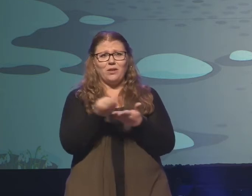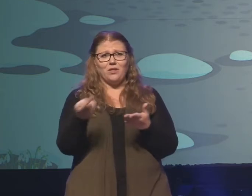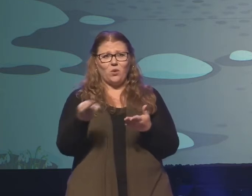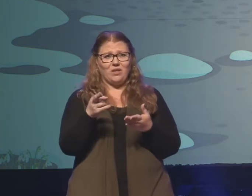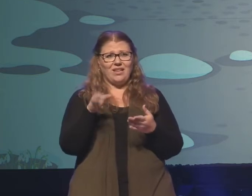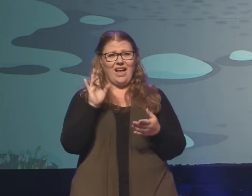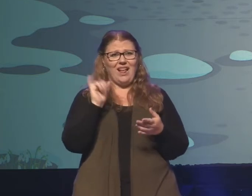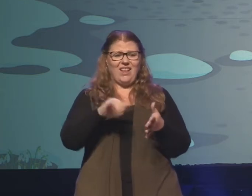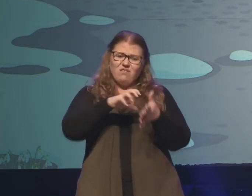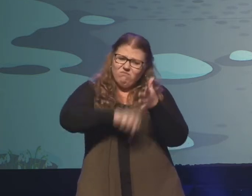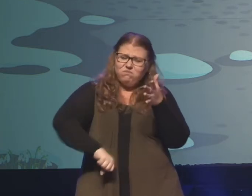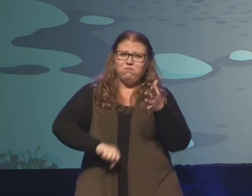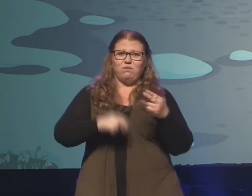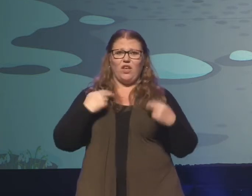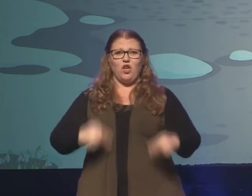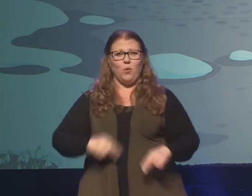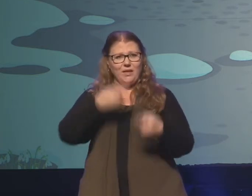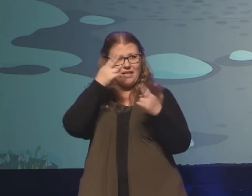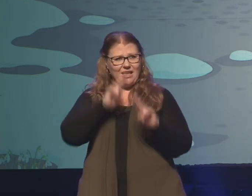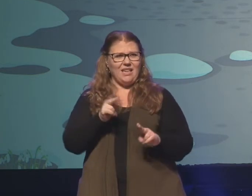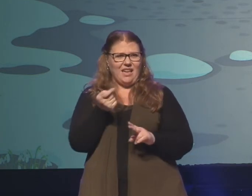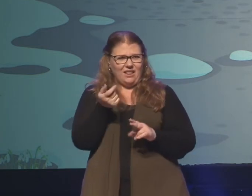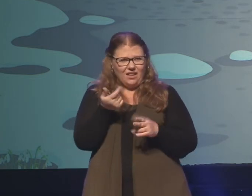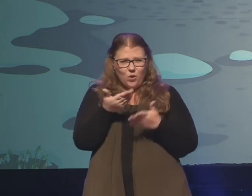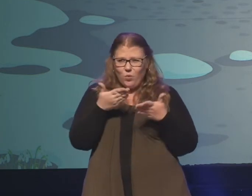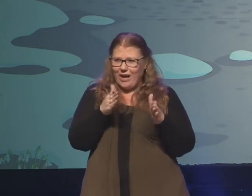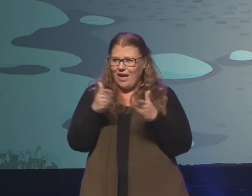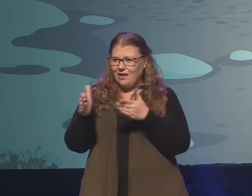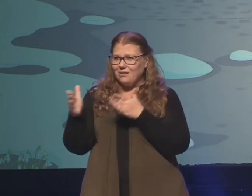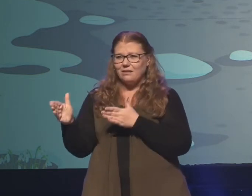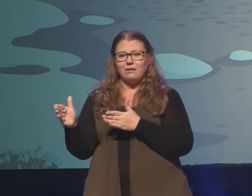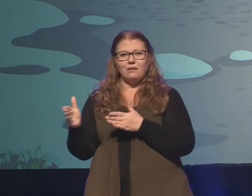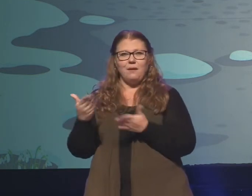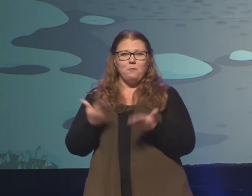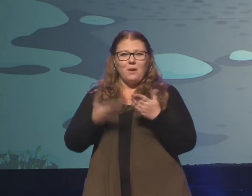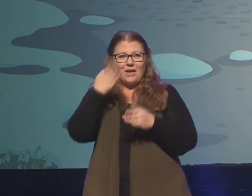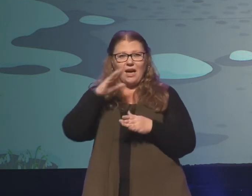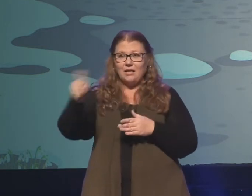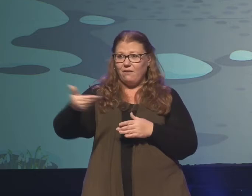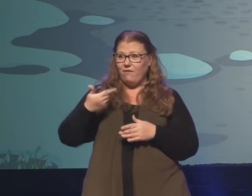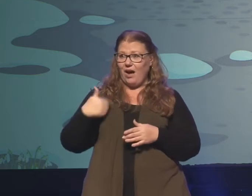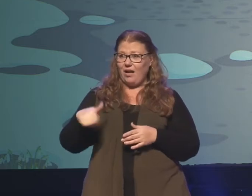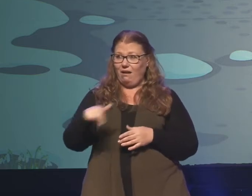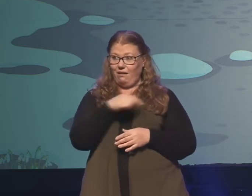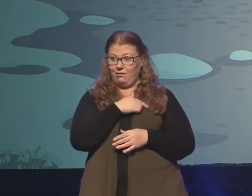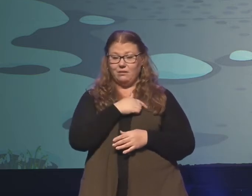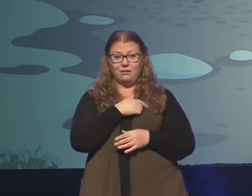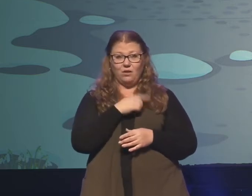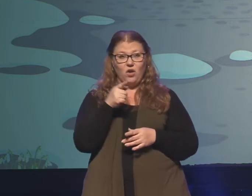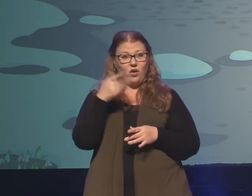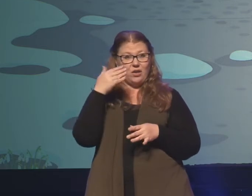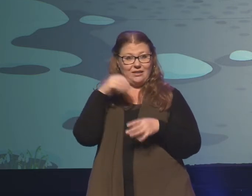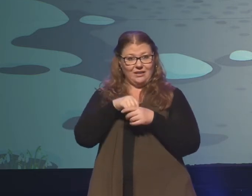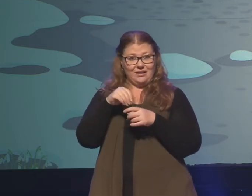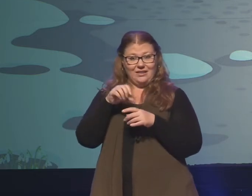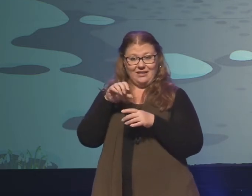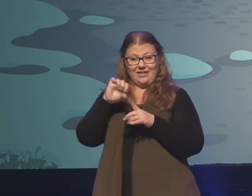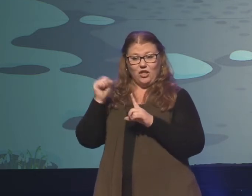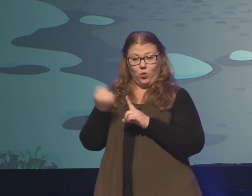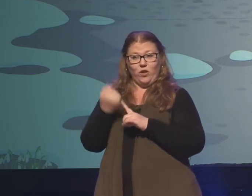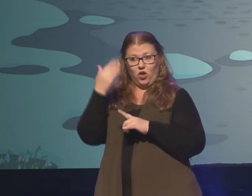pulling away human dignity in very subtle little ways. Perhaps maybe God's inviting you. You're in a situation where you know you're being